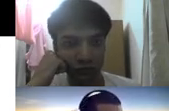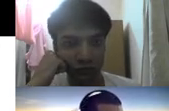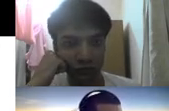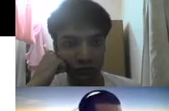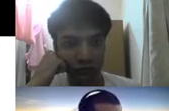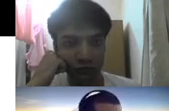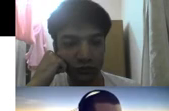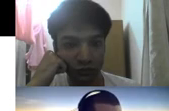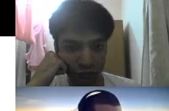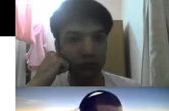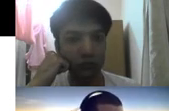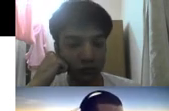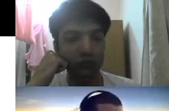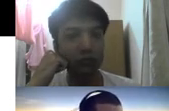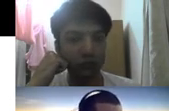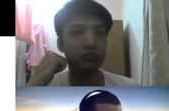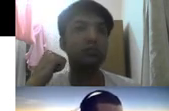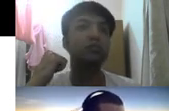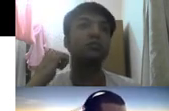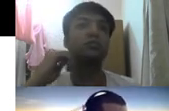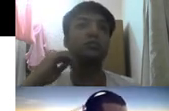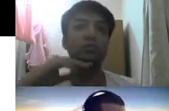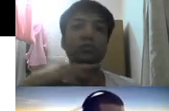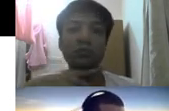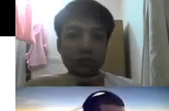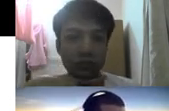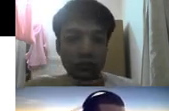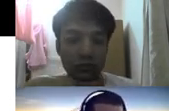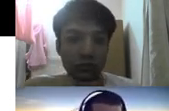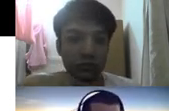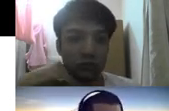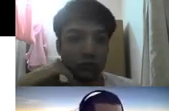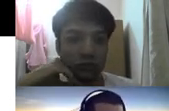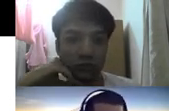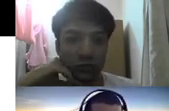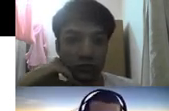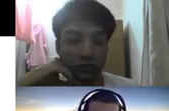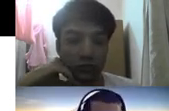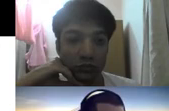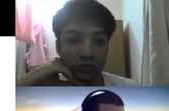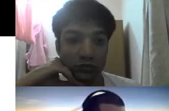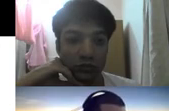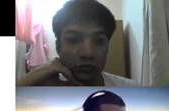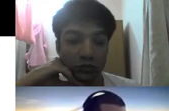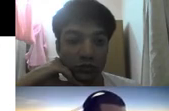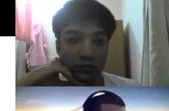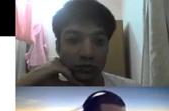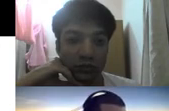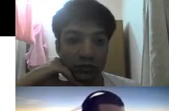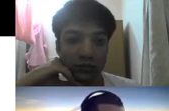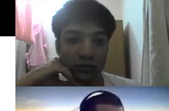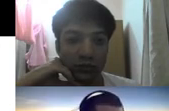because of geographic location, and it depends on geographic location. And so we have the sign language basically everywhere,